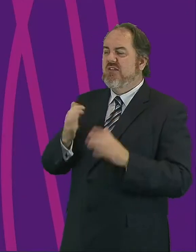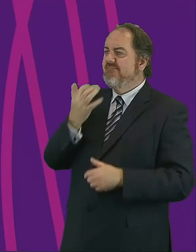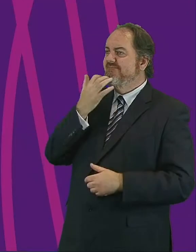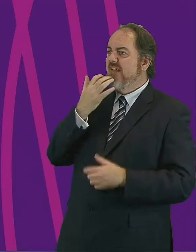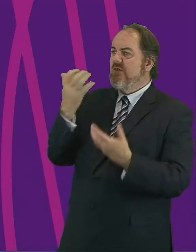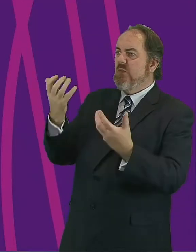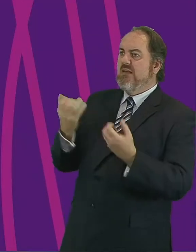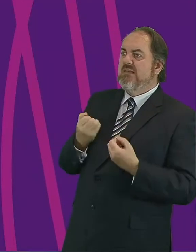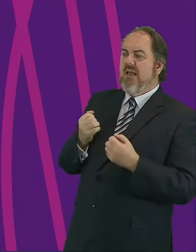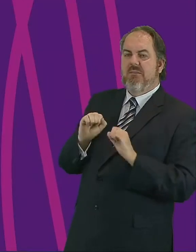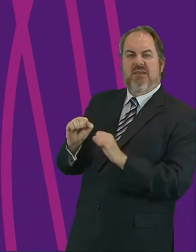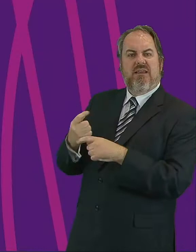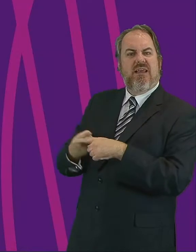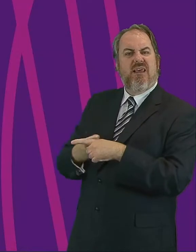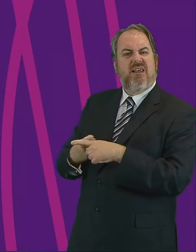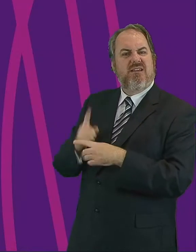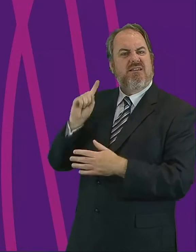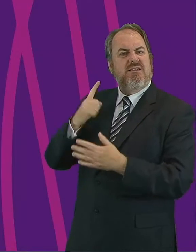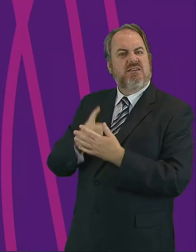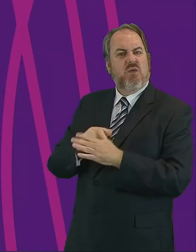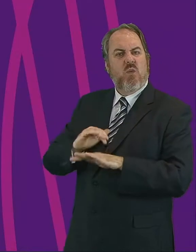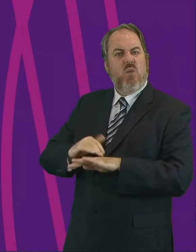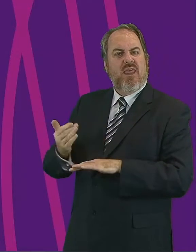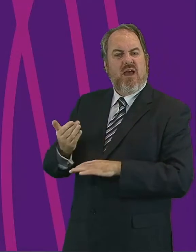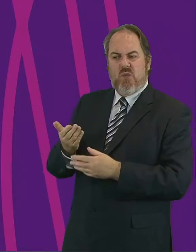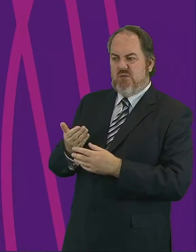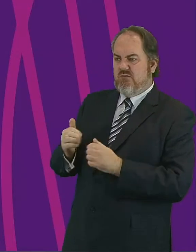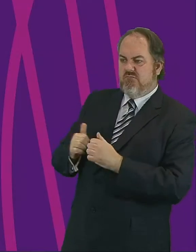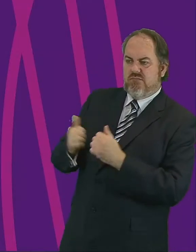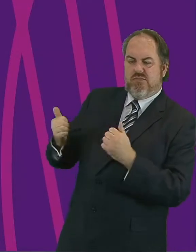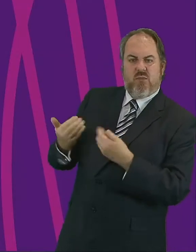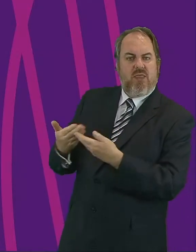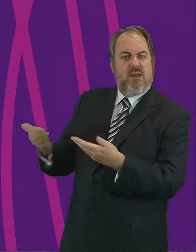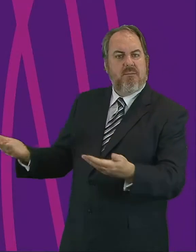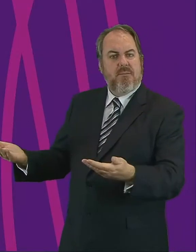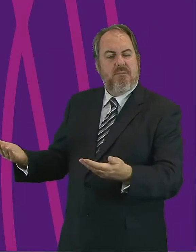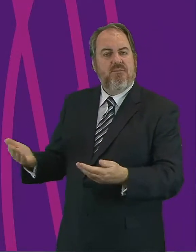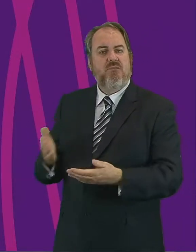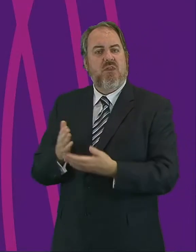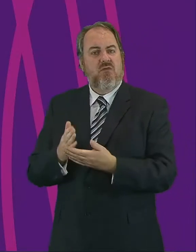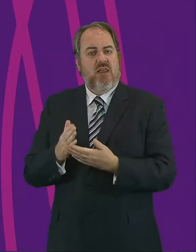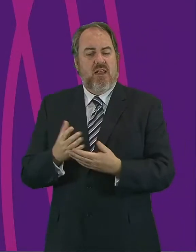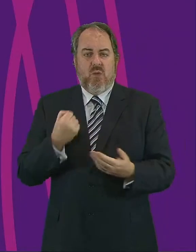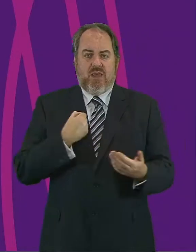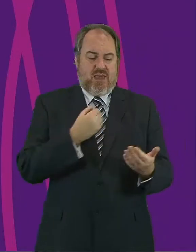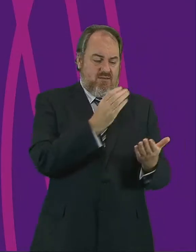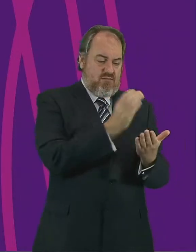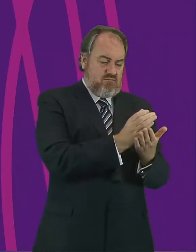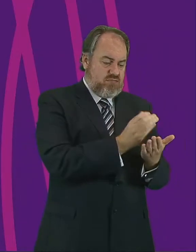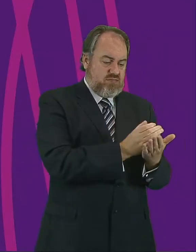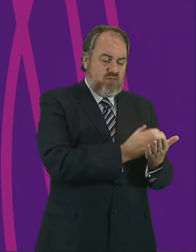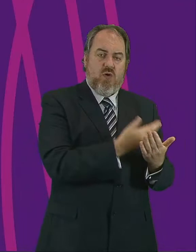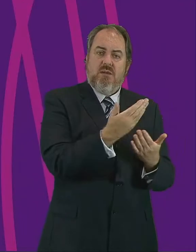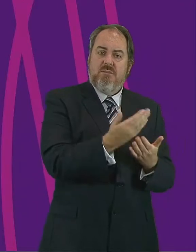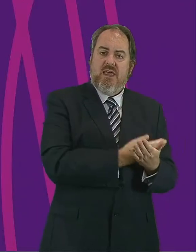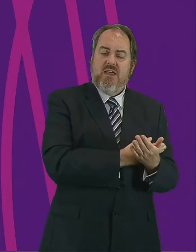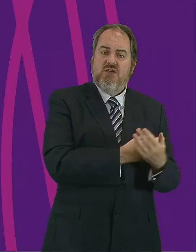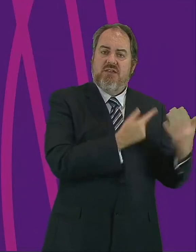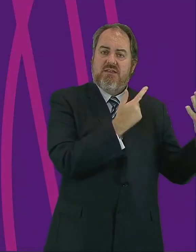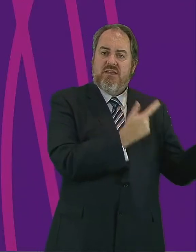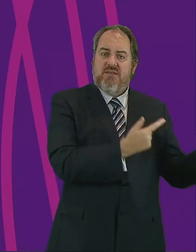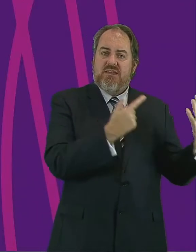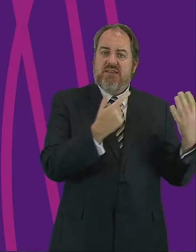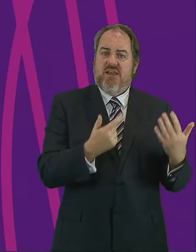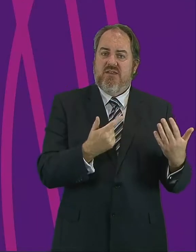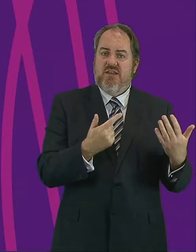decision. Helpfully, the White Paper itself even contains examples of where it could do so. On page 77, in a section